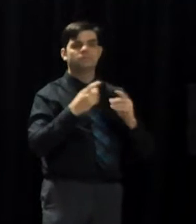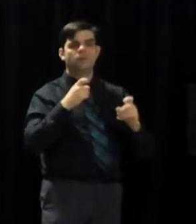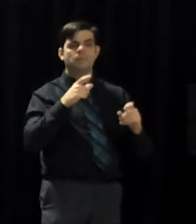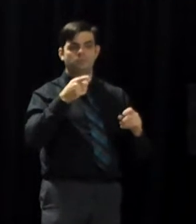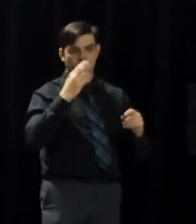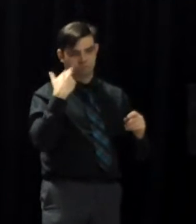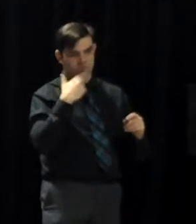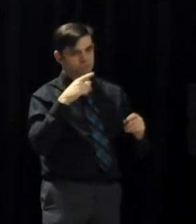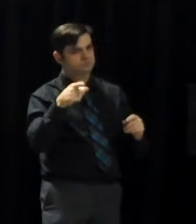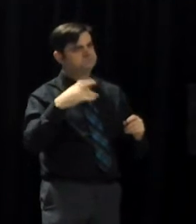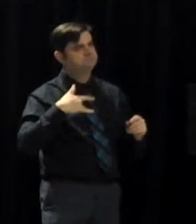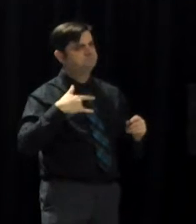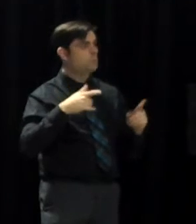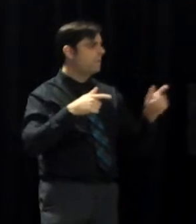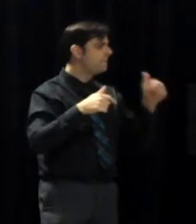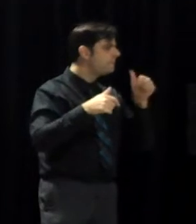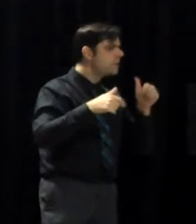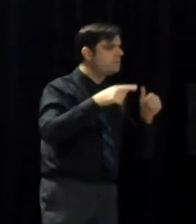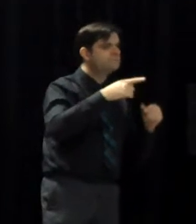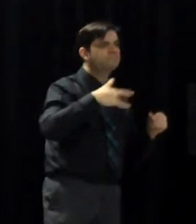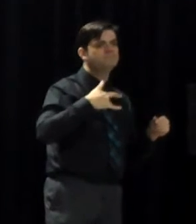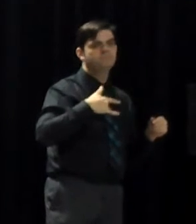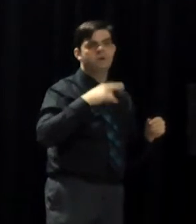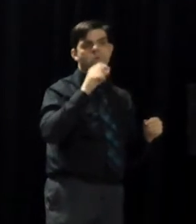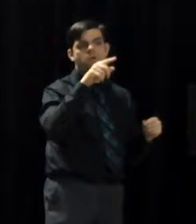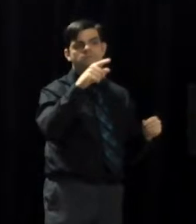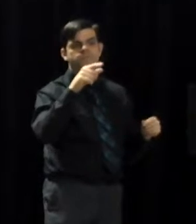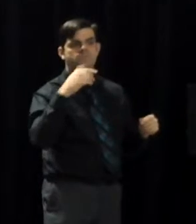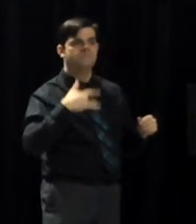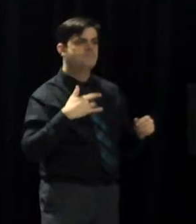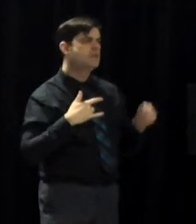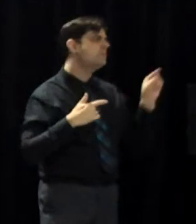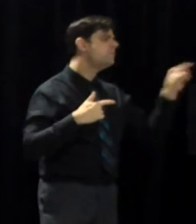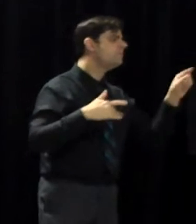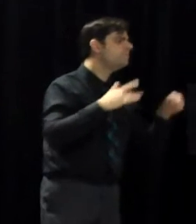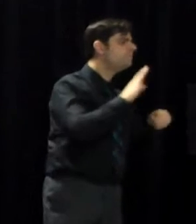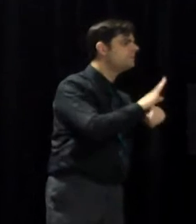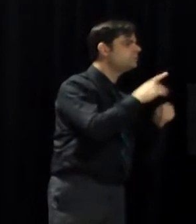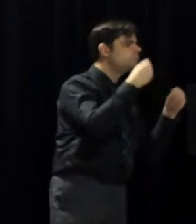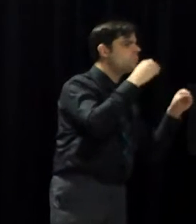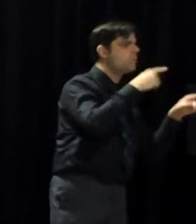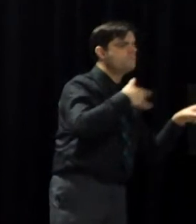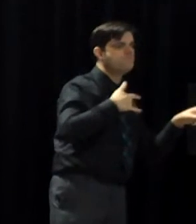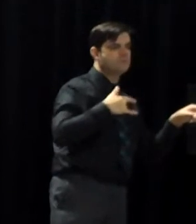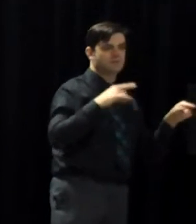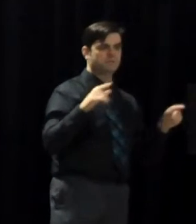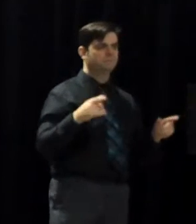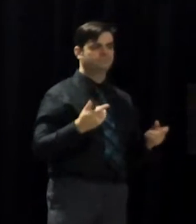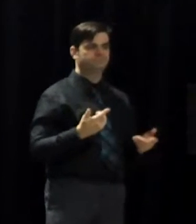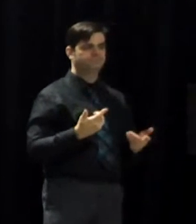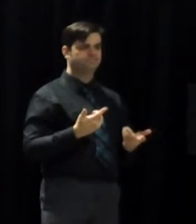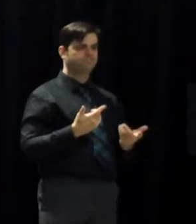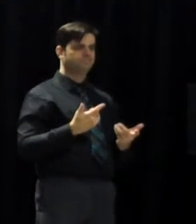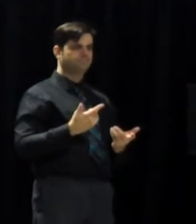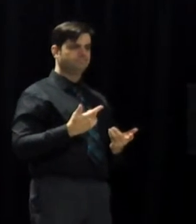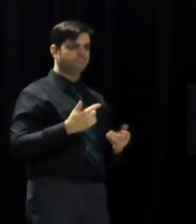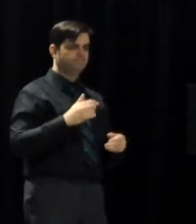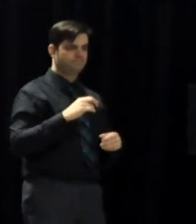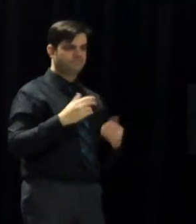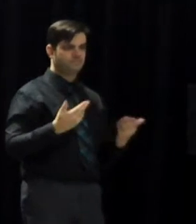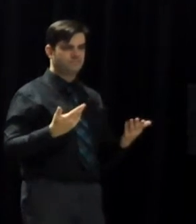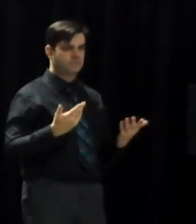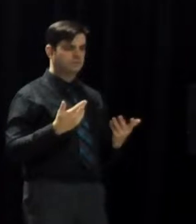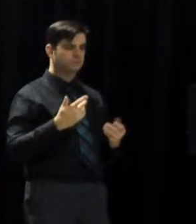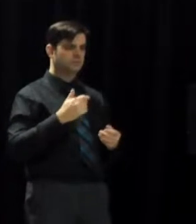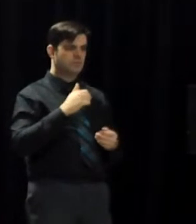could put a regulation on, we could look at this, try to figure out how to slow down the spread that way. That's not where we are. So I understand the